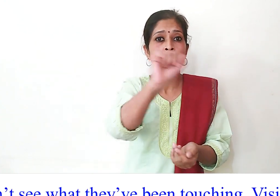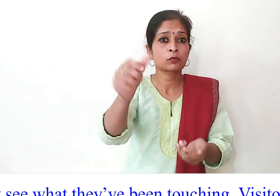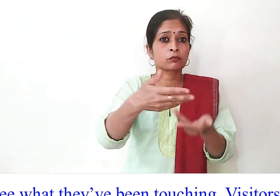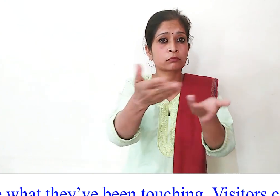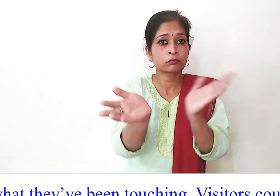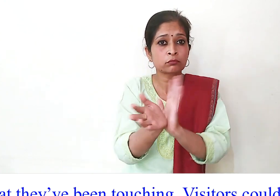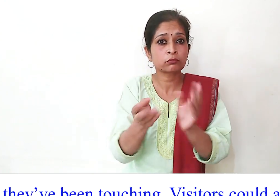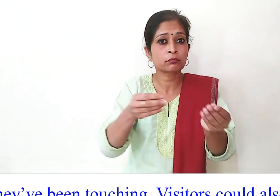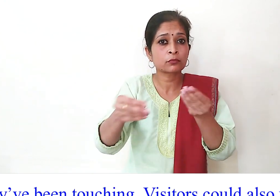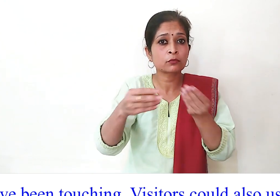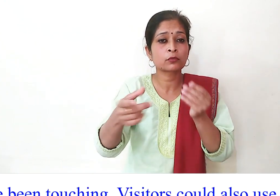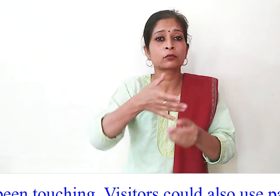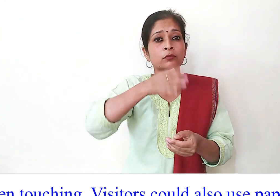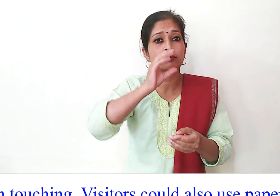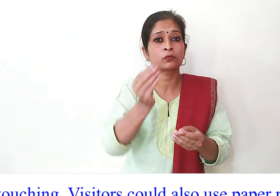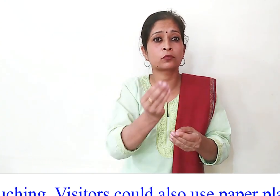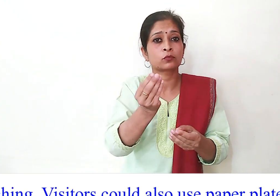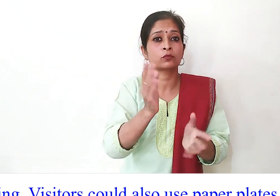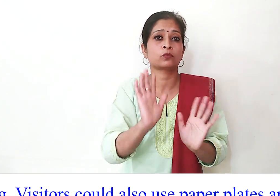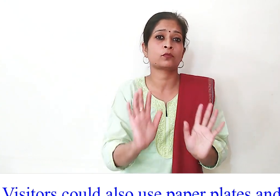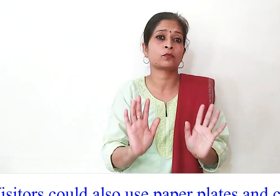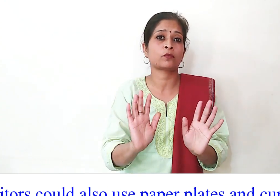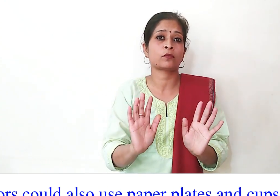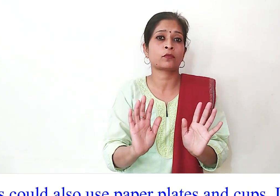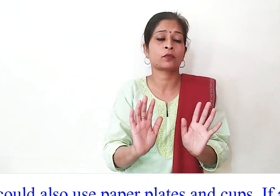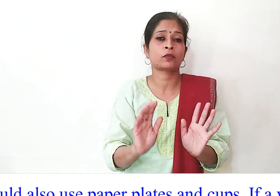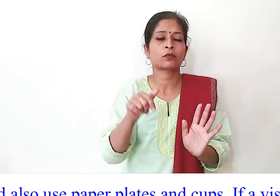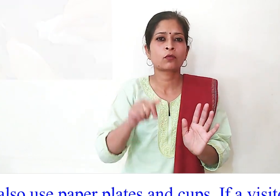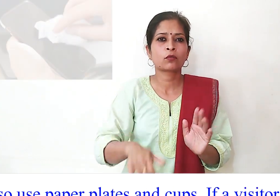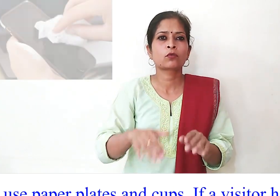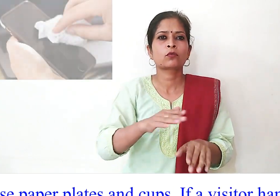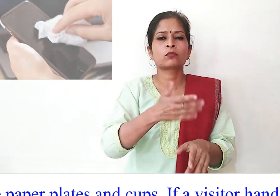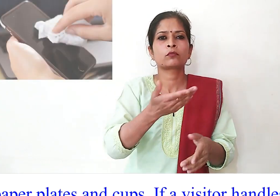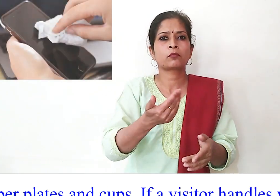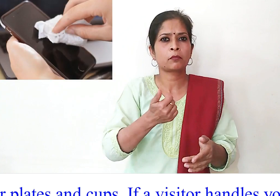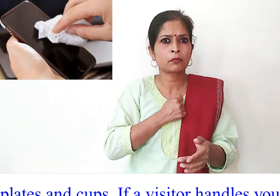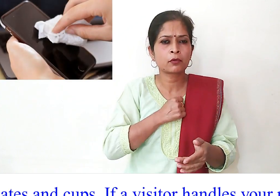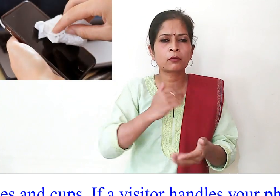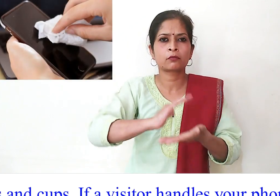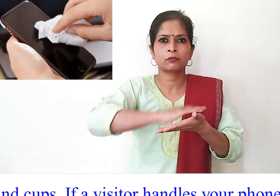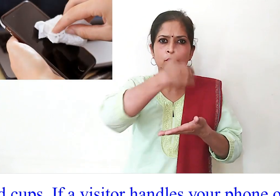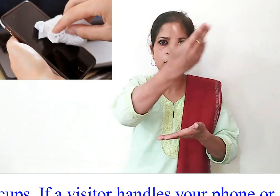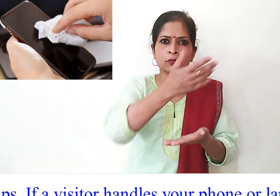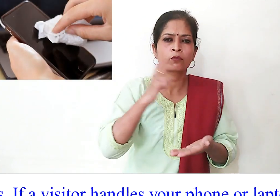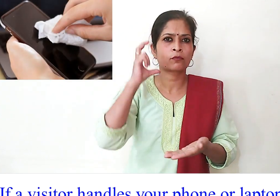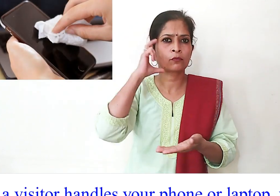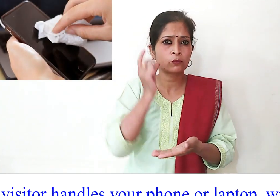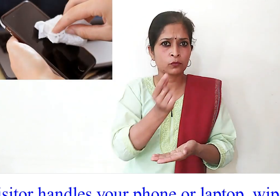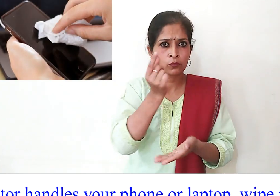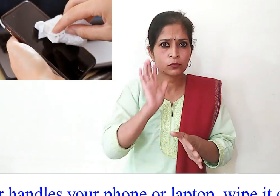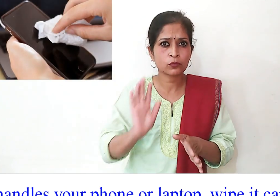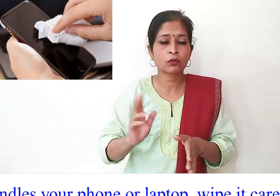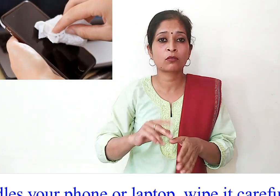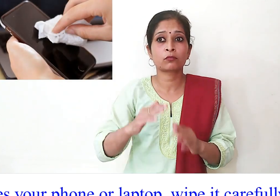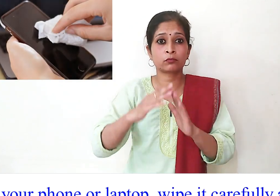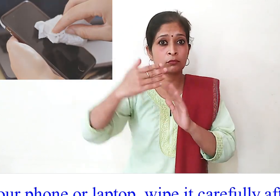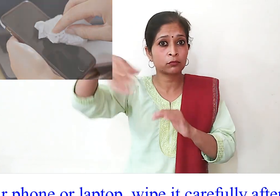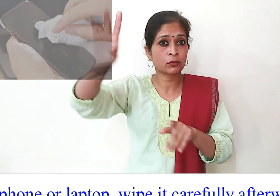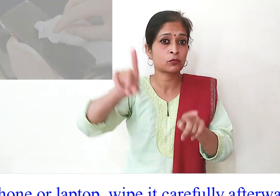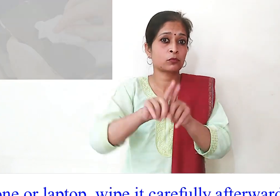and cups. If a visitor handles your phone or laptop, wipe it carefully afterwards using alcohol